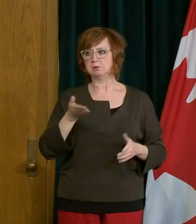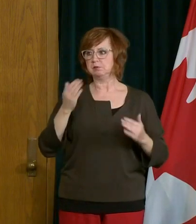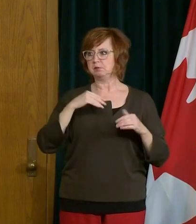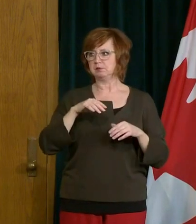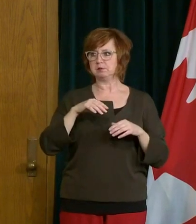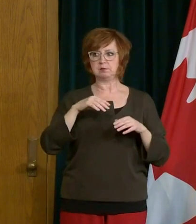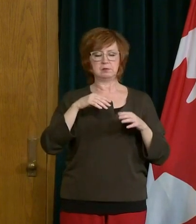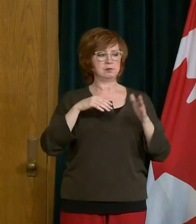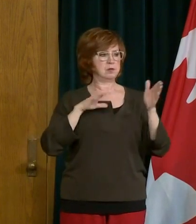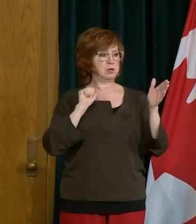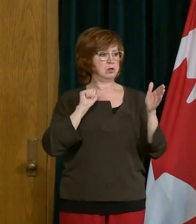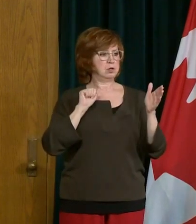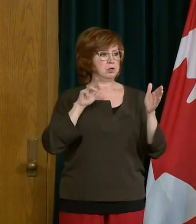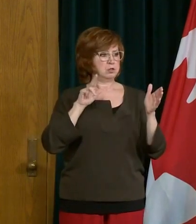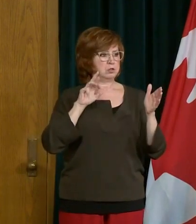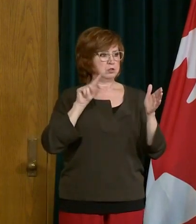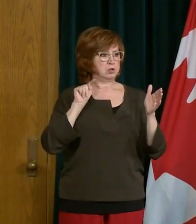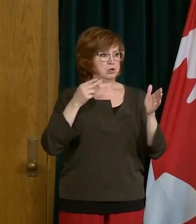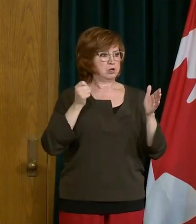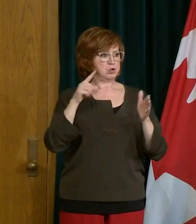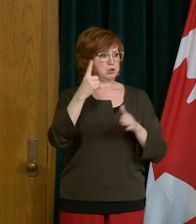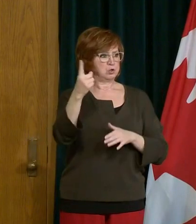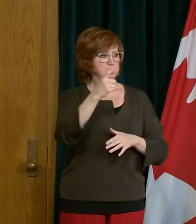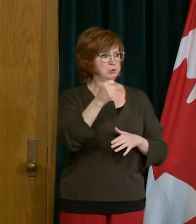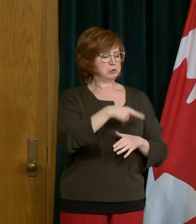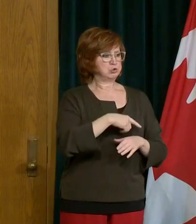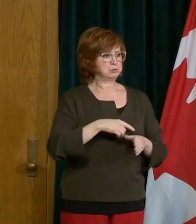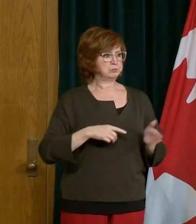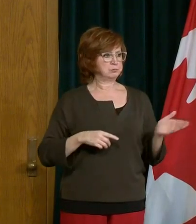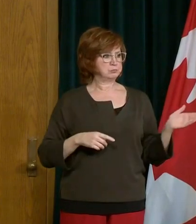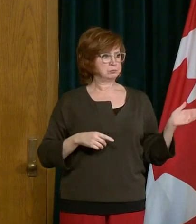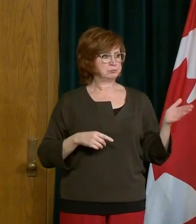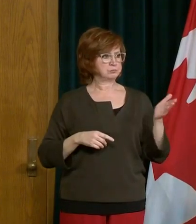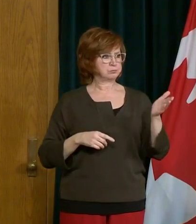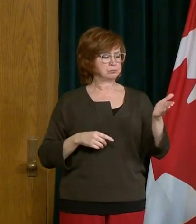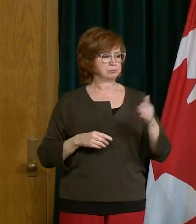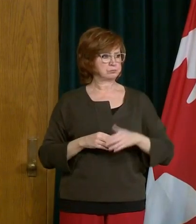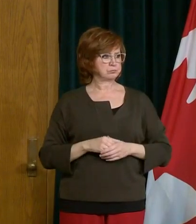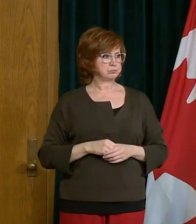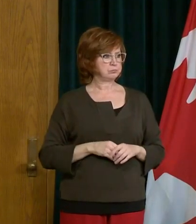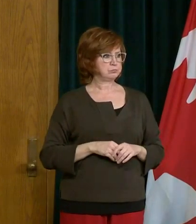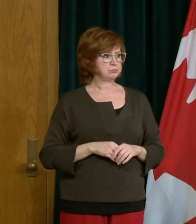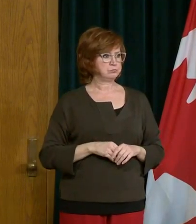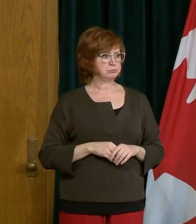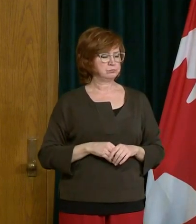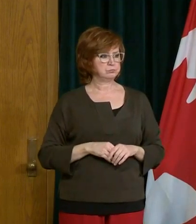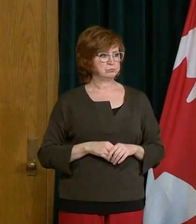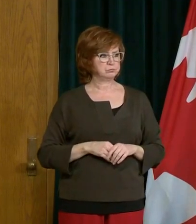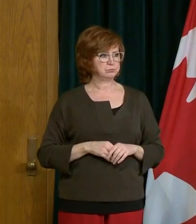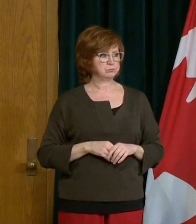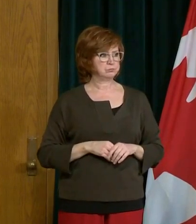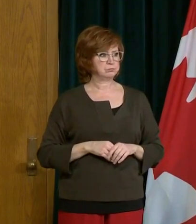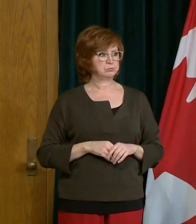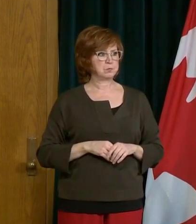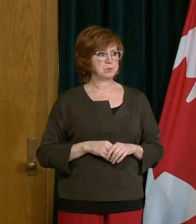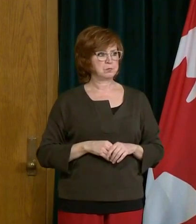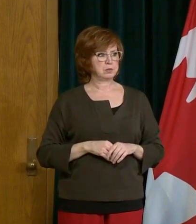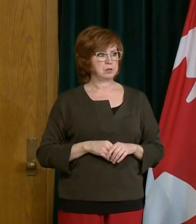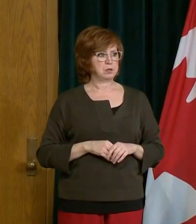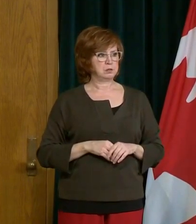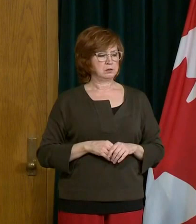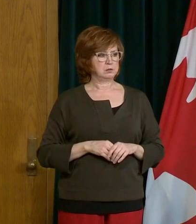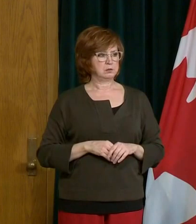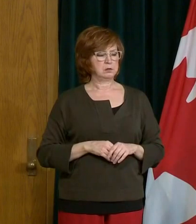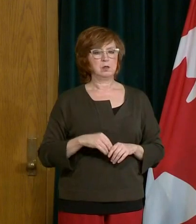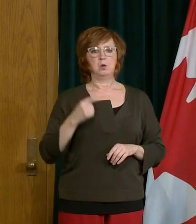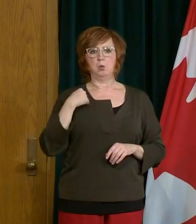question from the room here, Arthur. So we've been hearing that people congregating in Loche